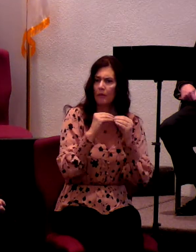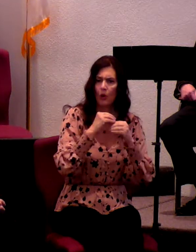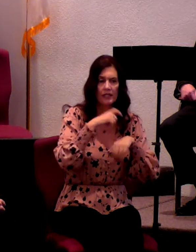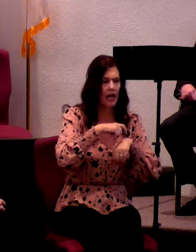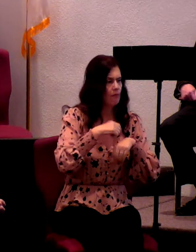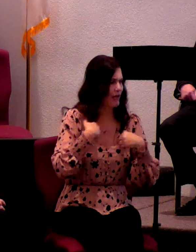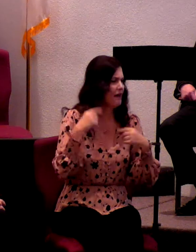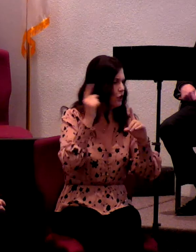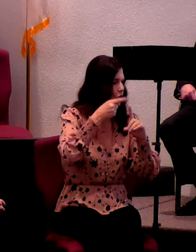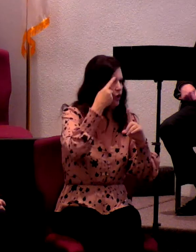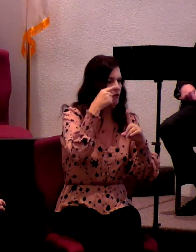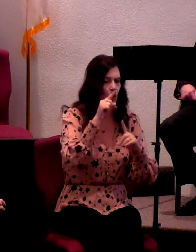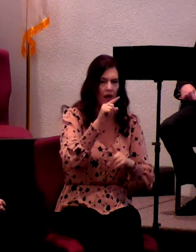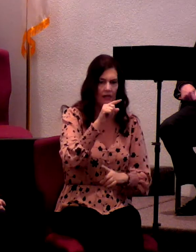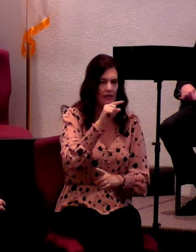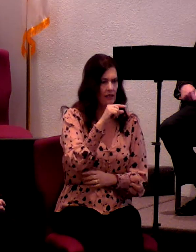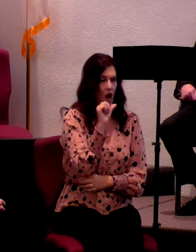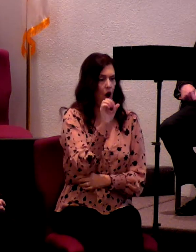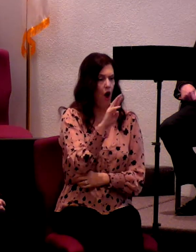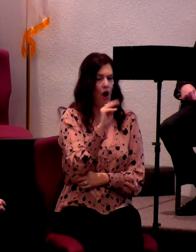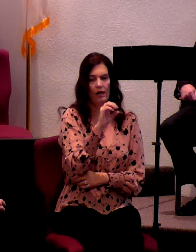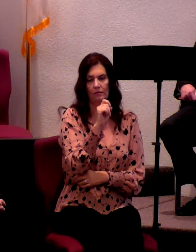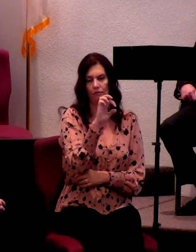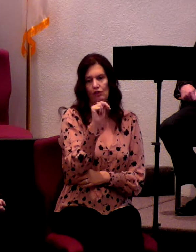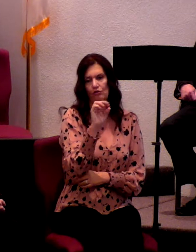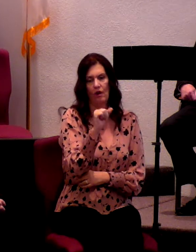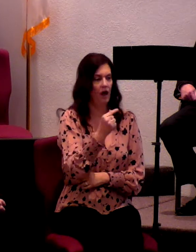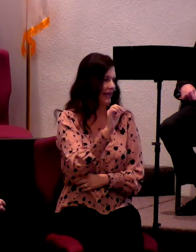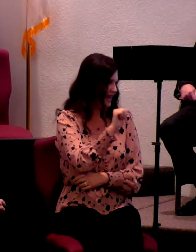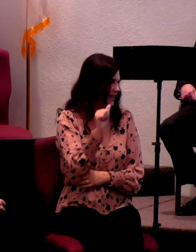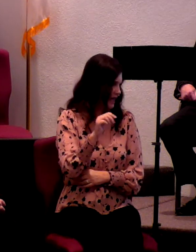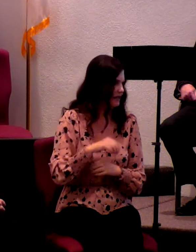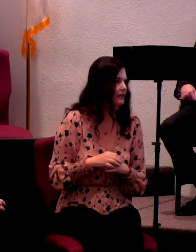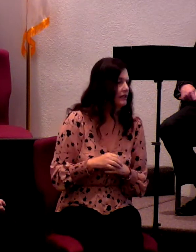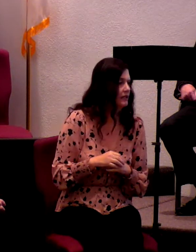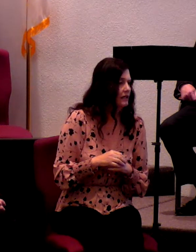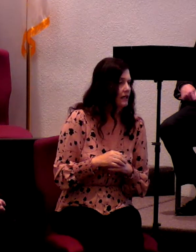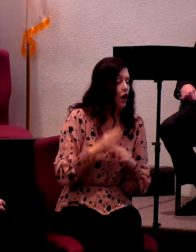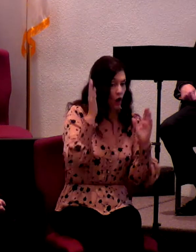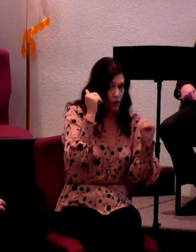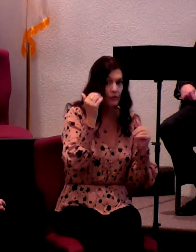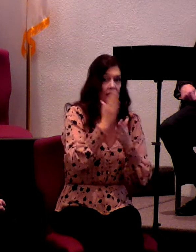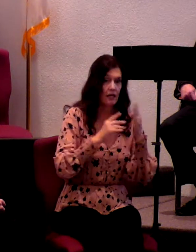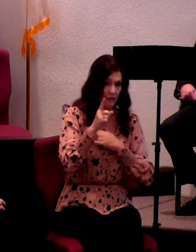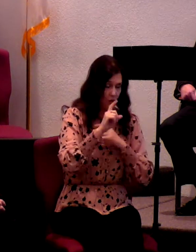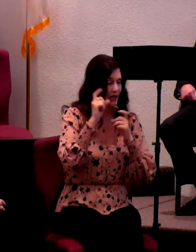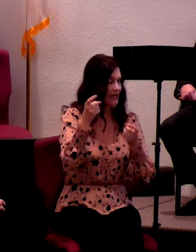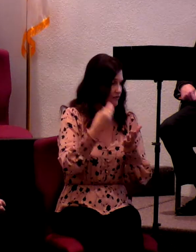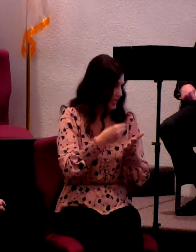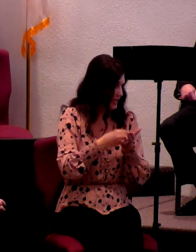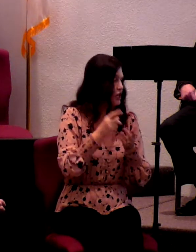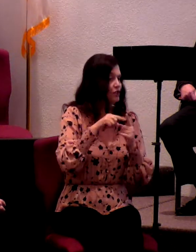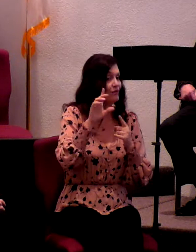goal there for Annie Armstrong. It's there in your bulletin. You can see how close we are. Hopefully some of you are giving to that missions offering that